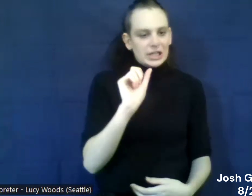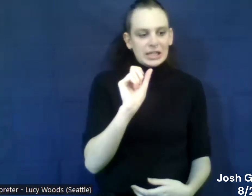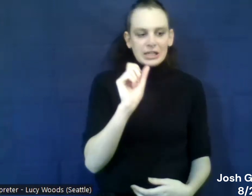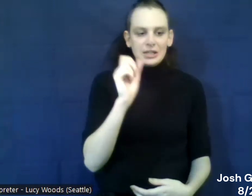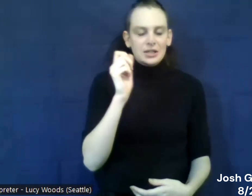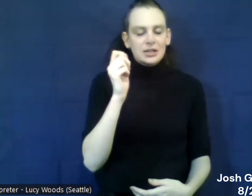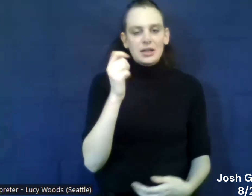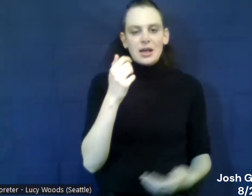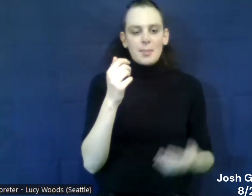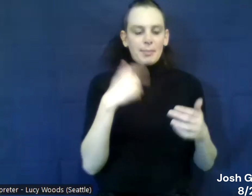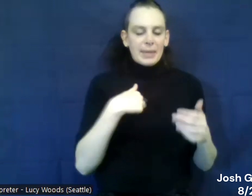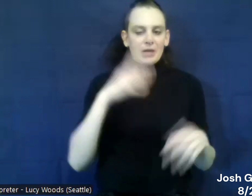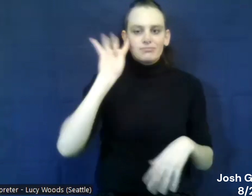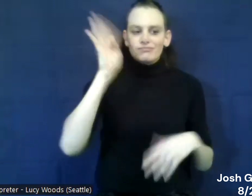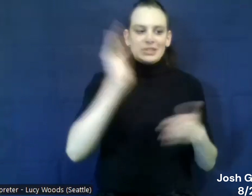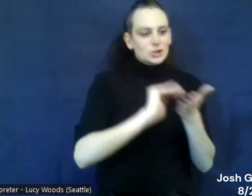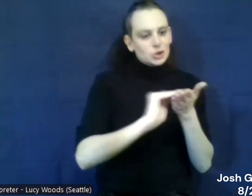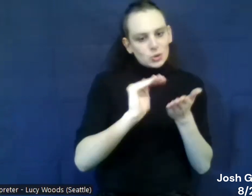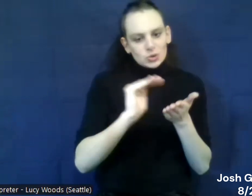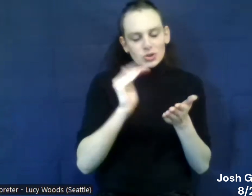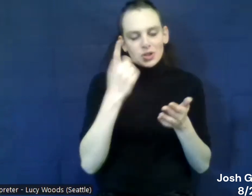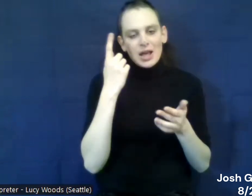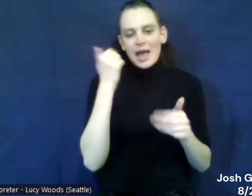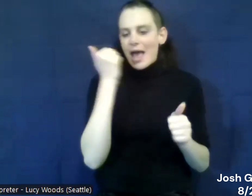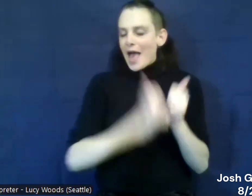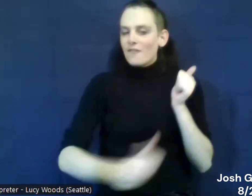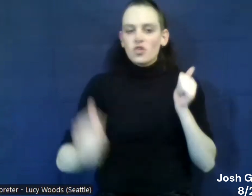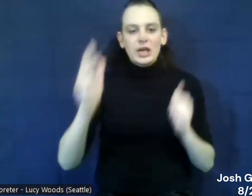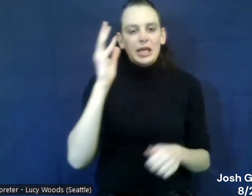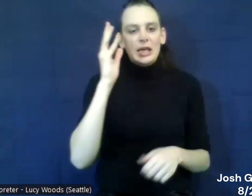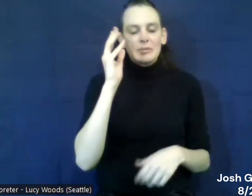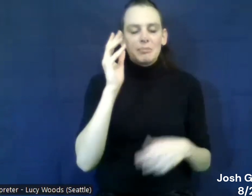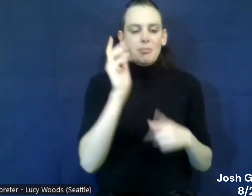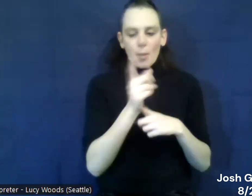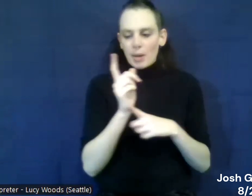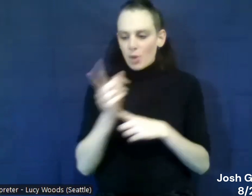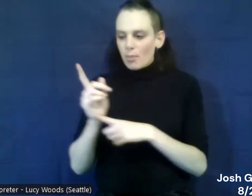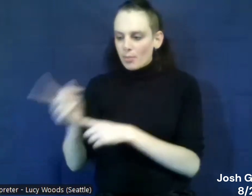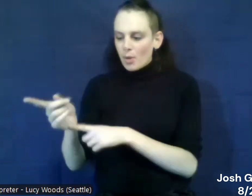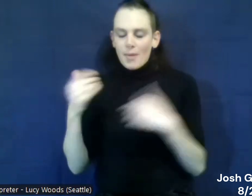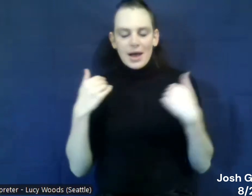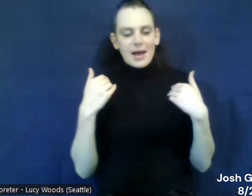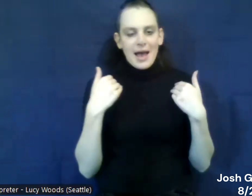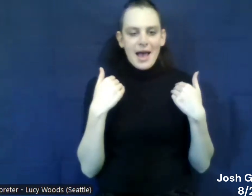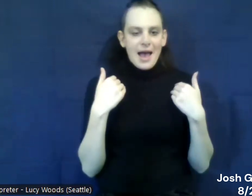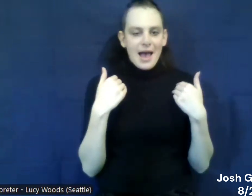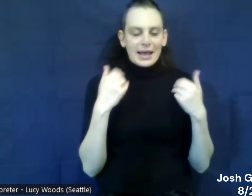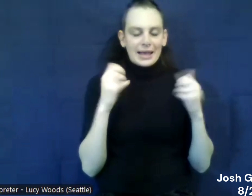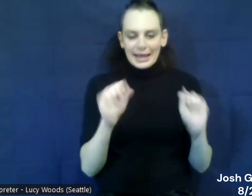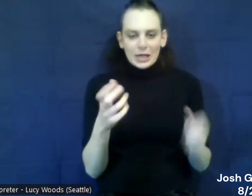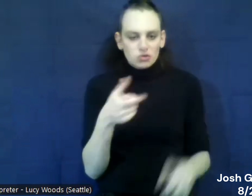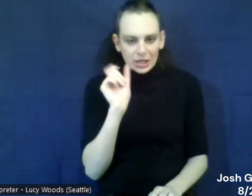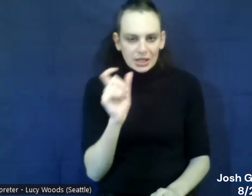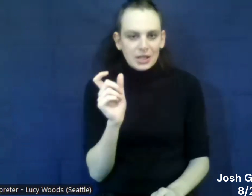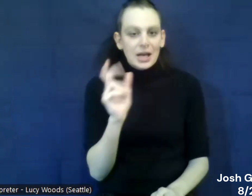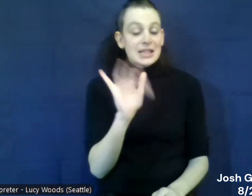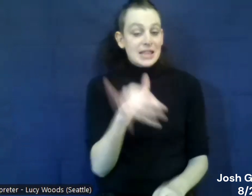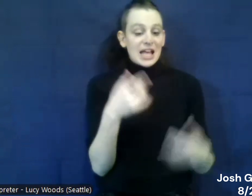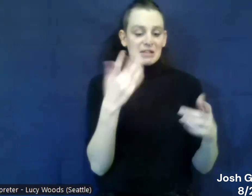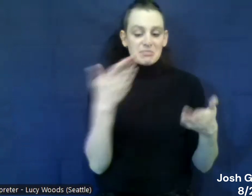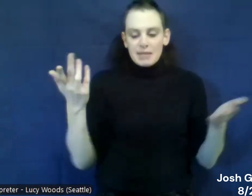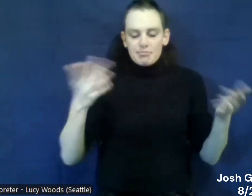alcohol. And that catalyst, that situation for me, I'm very grateful for today because